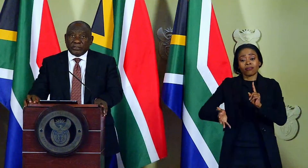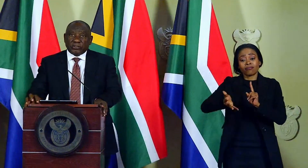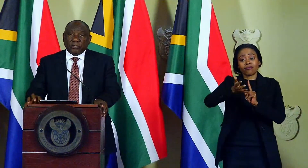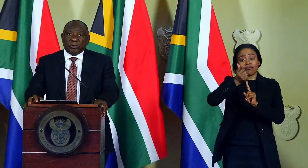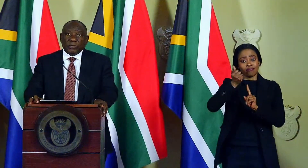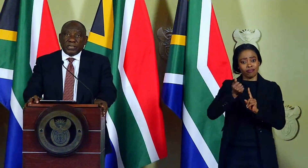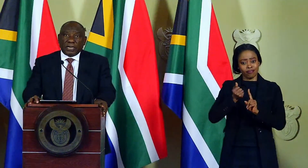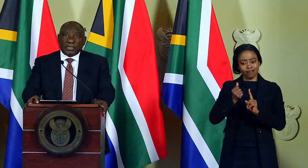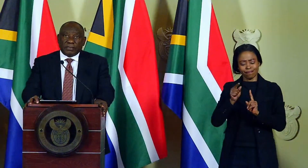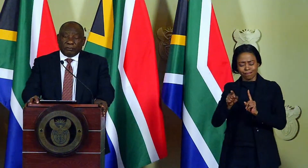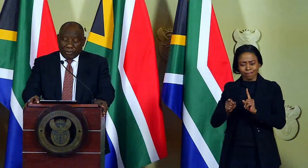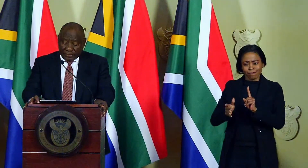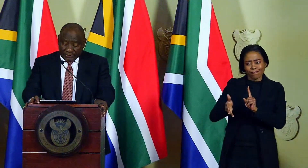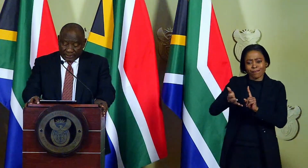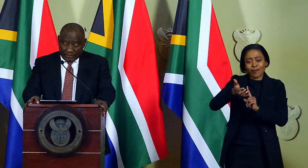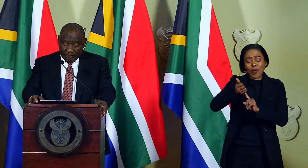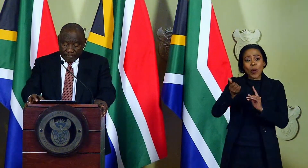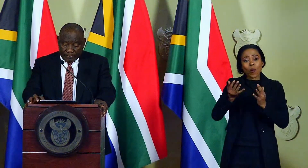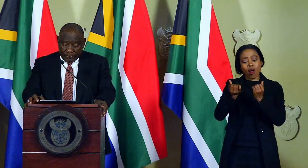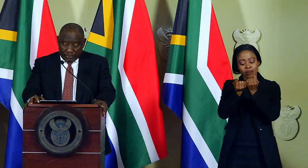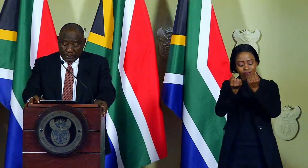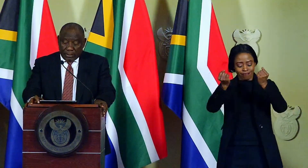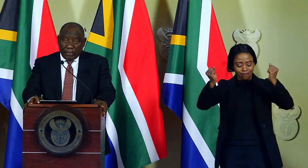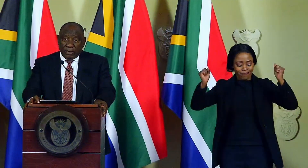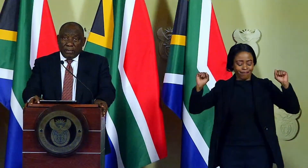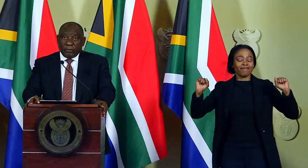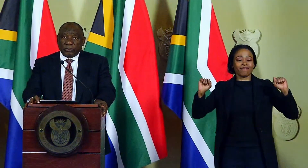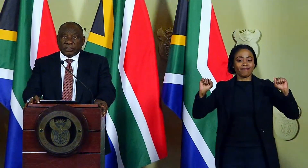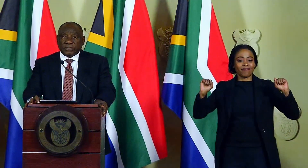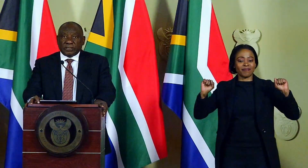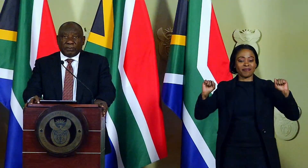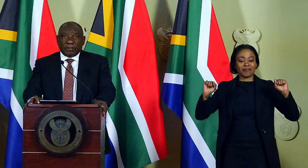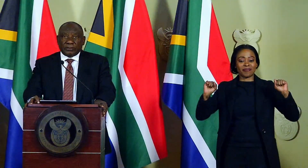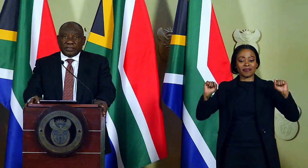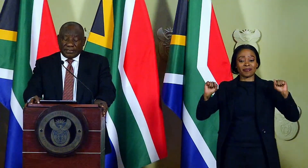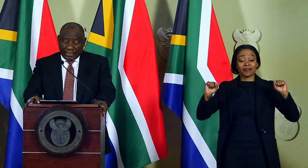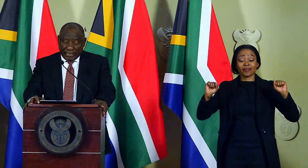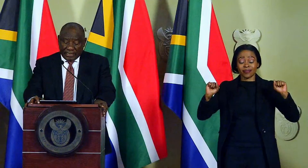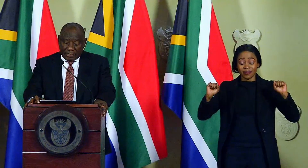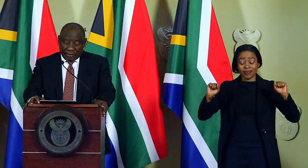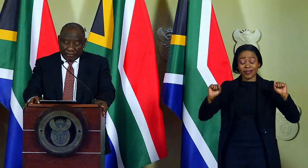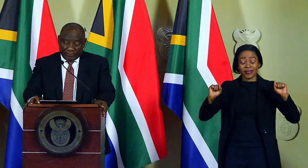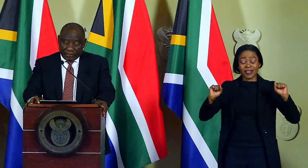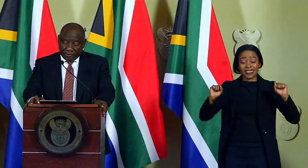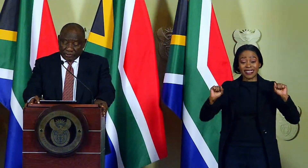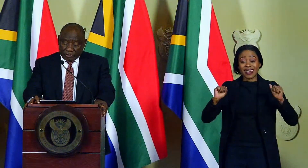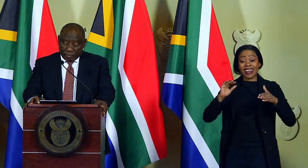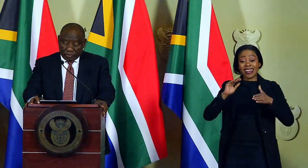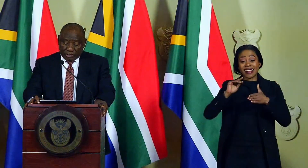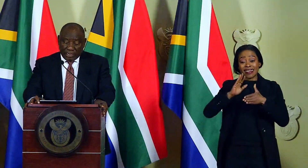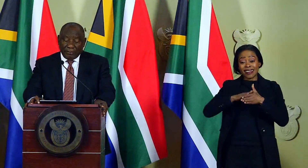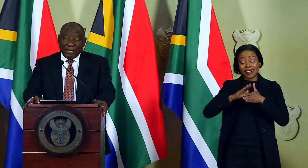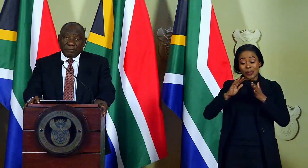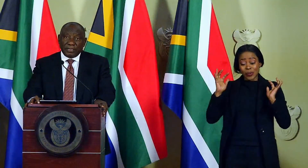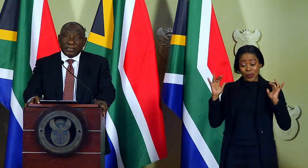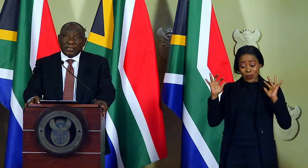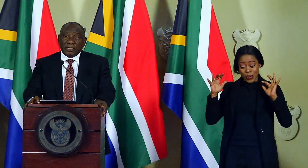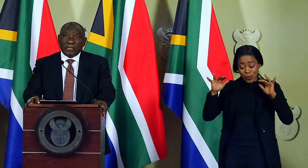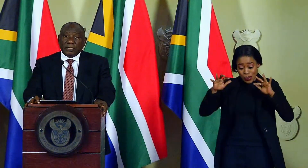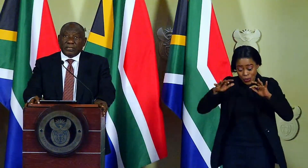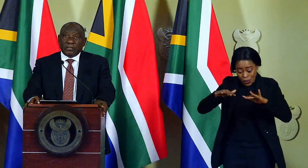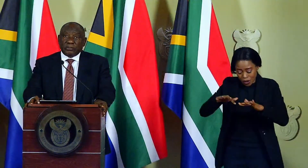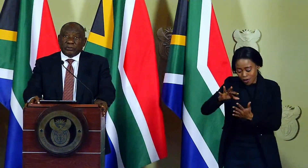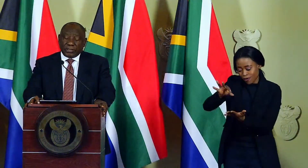a milestone in our democracy, which is about the signing of a constitutional